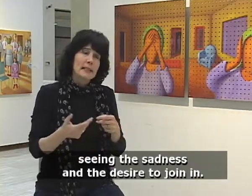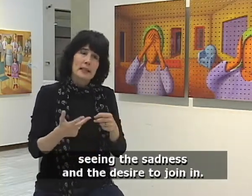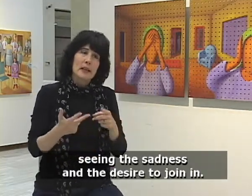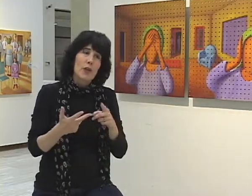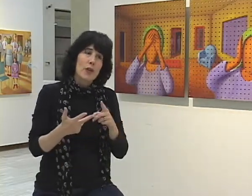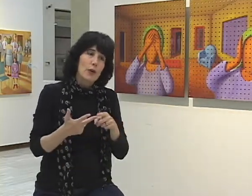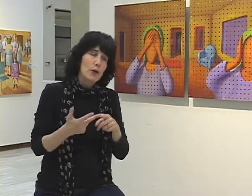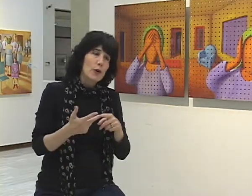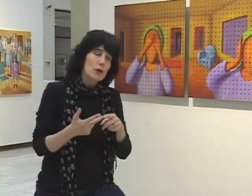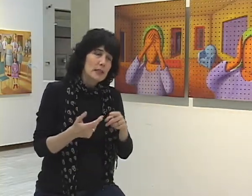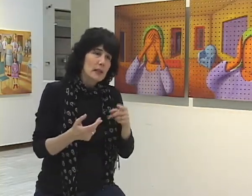in.